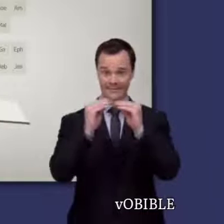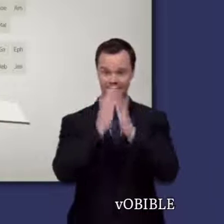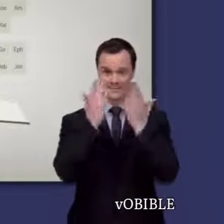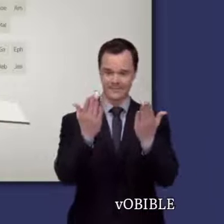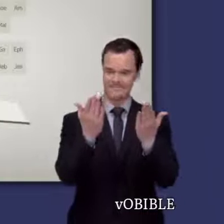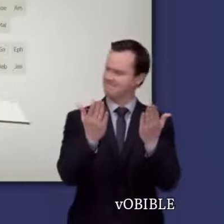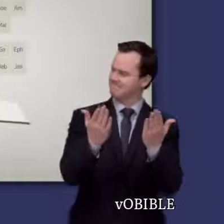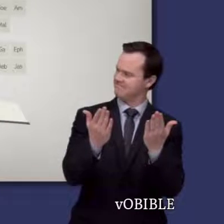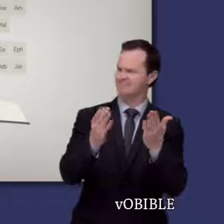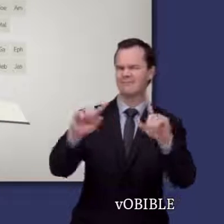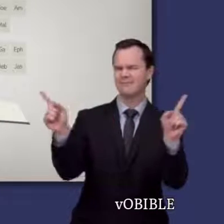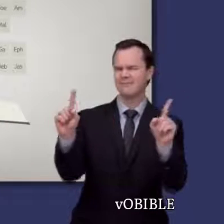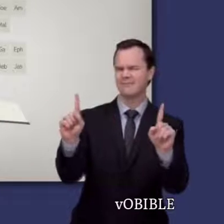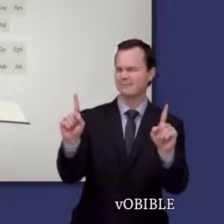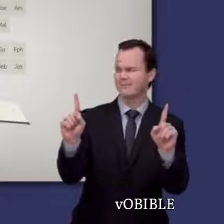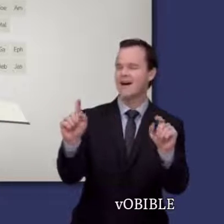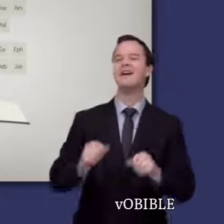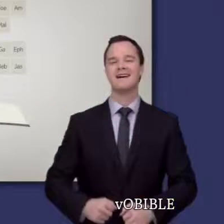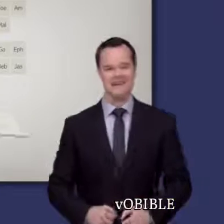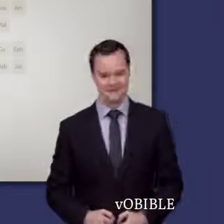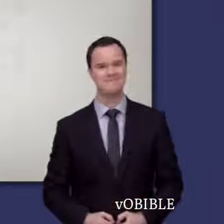An introduction to the book of Exodus.